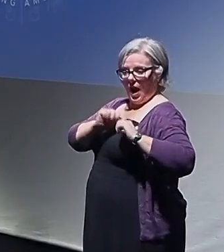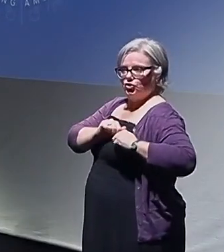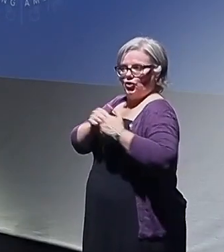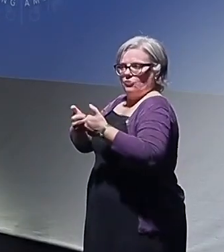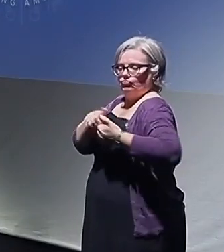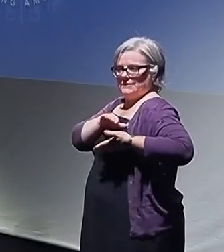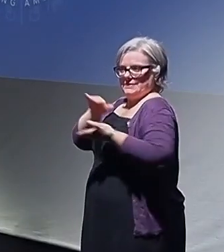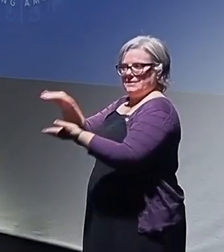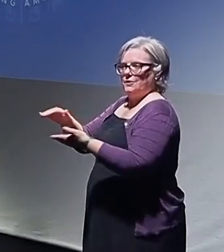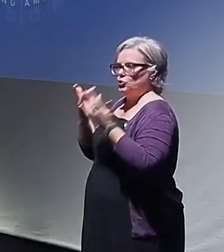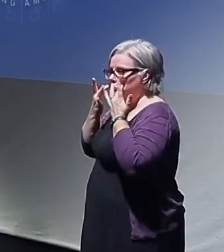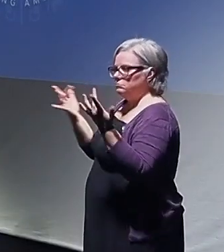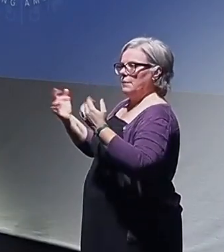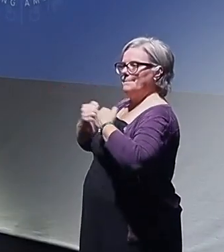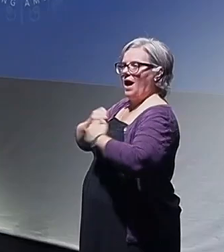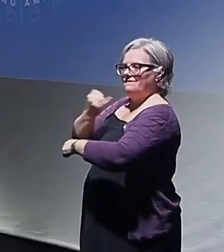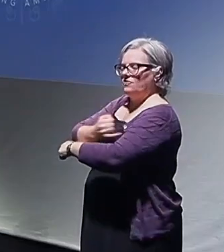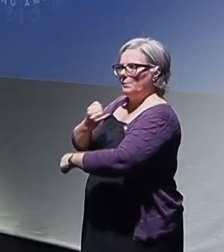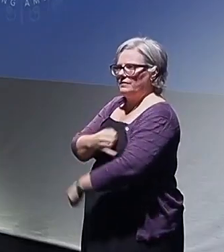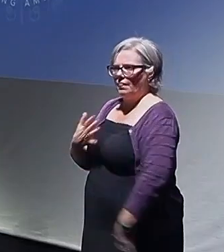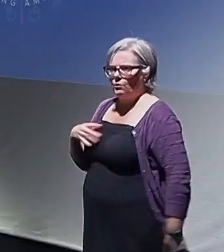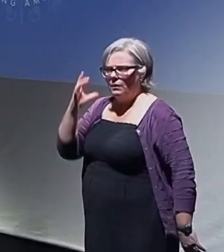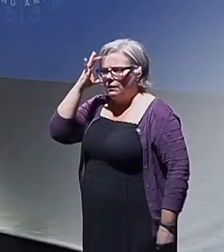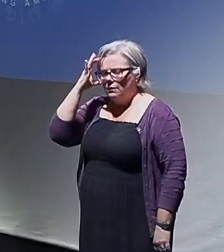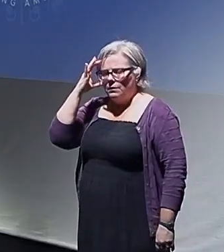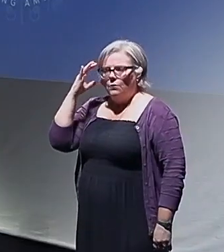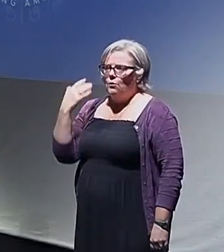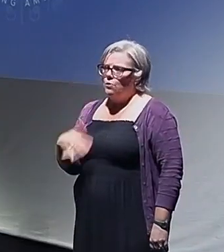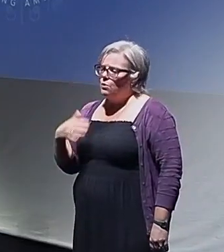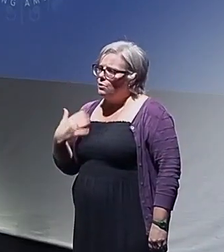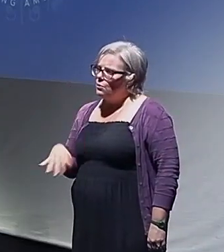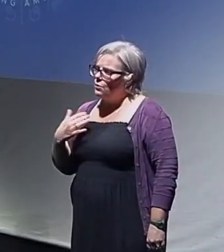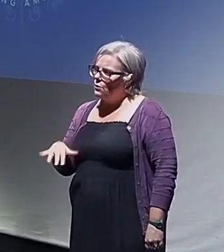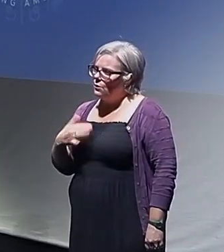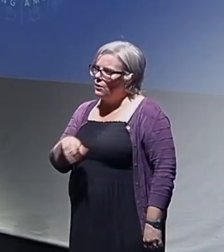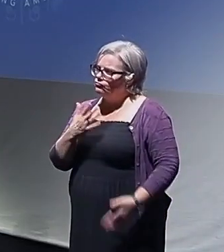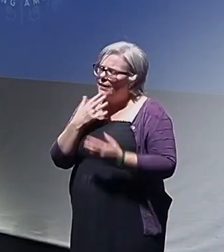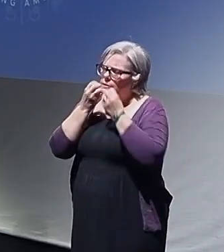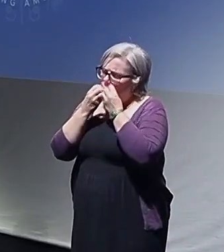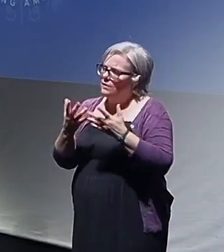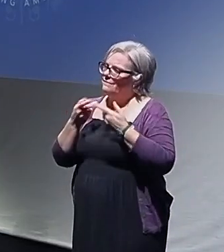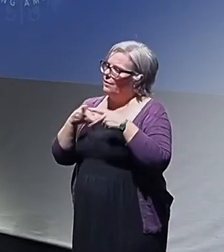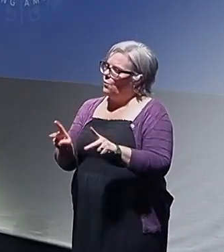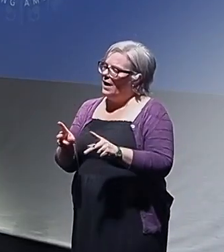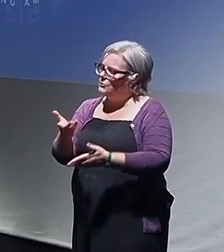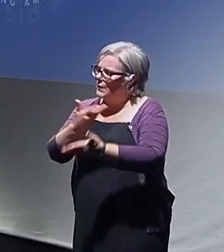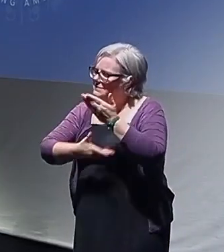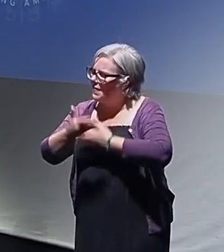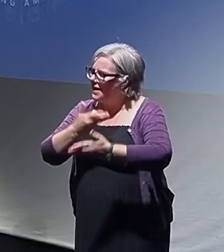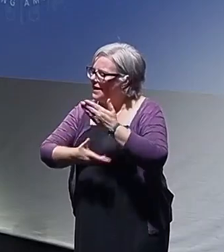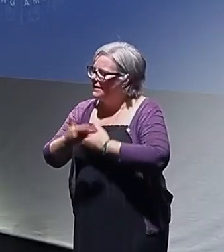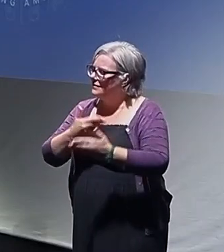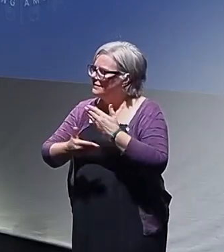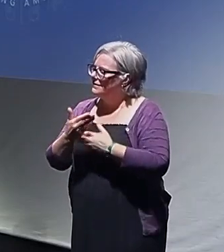to reveal my vulnerabilities. And I went, fucking hell. That is such a beautiful way, and it was such